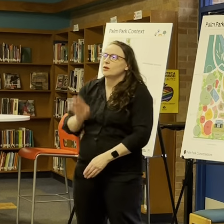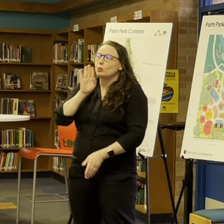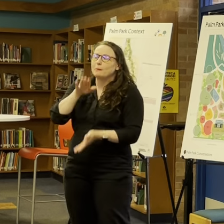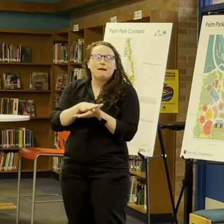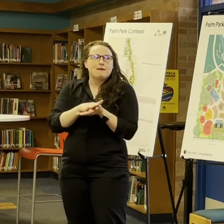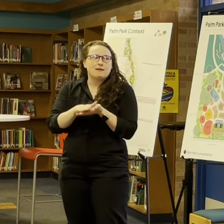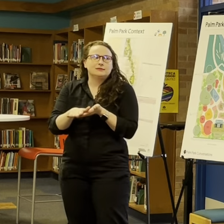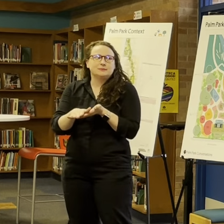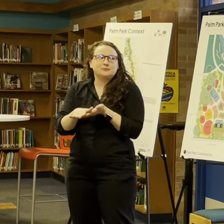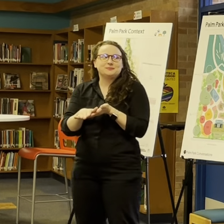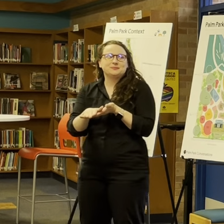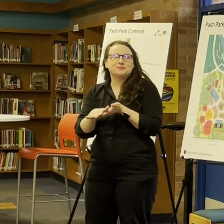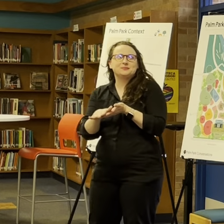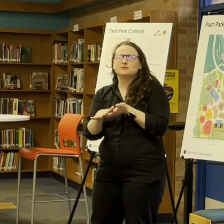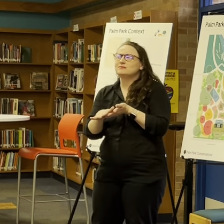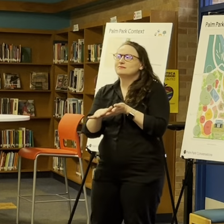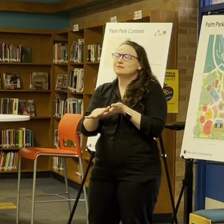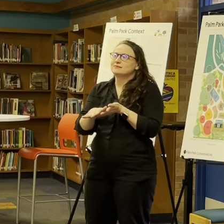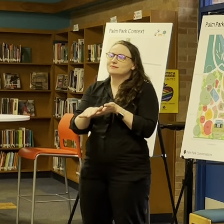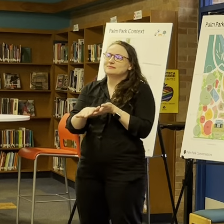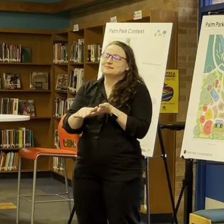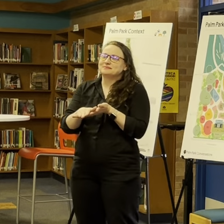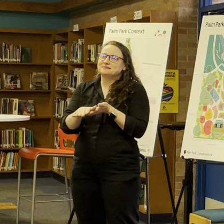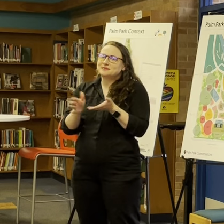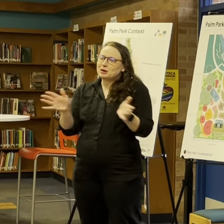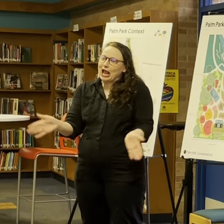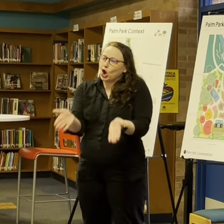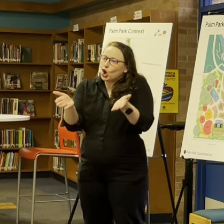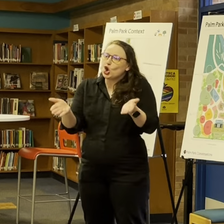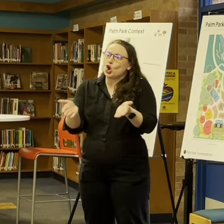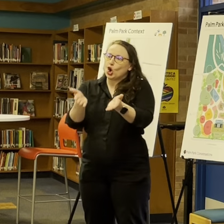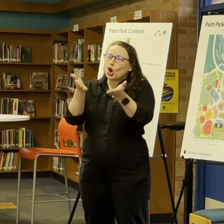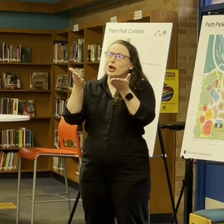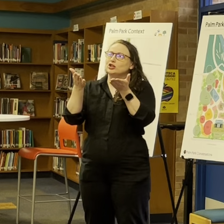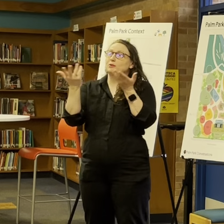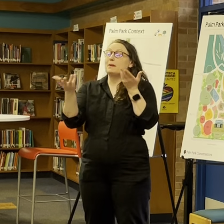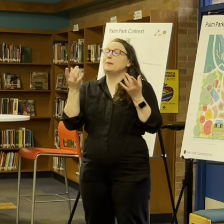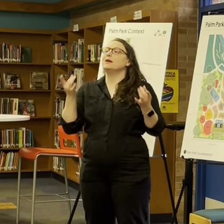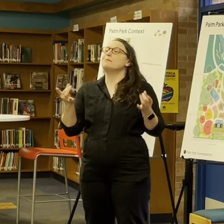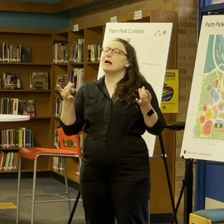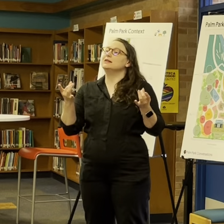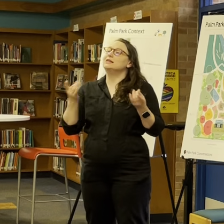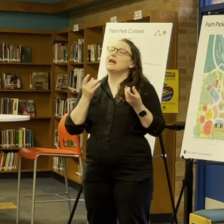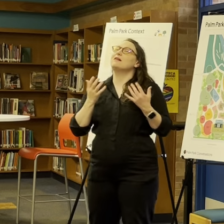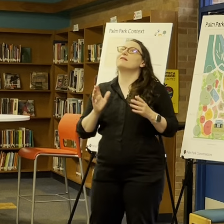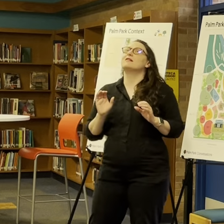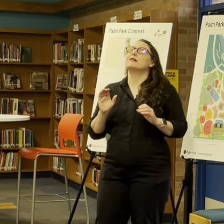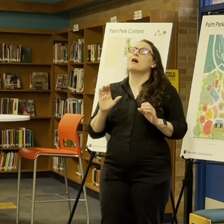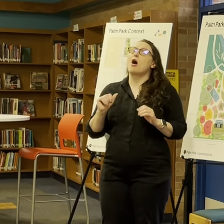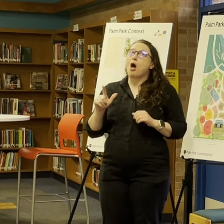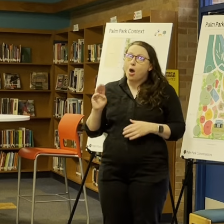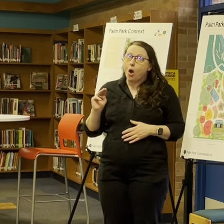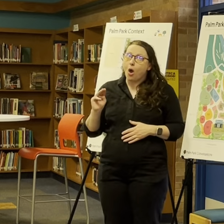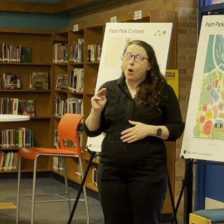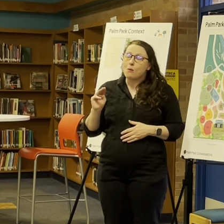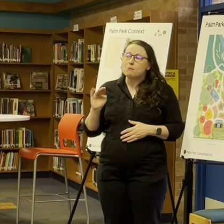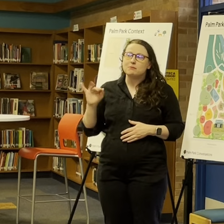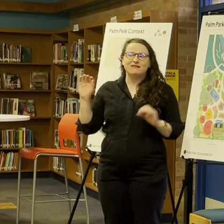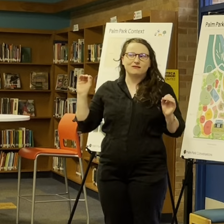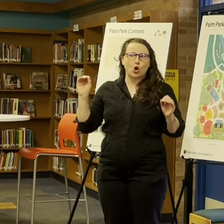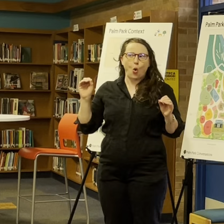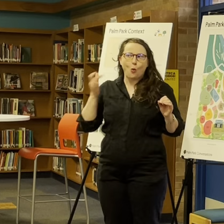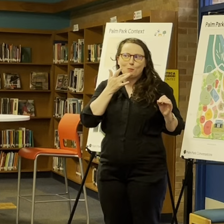And to just sponsor, it can be meditative and calm, whether it's not being used for an event,